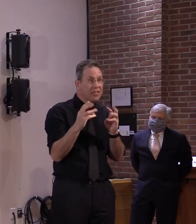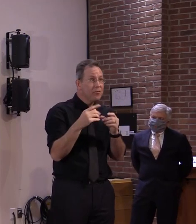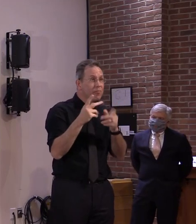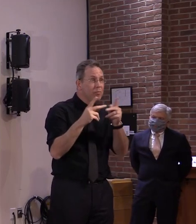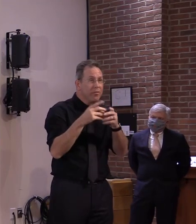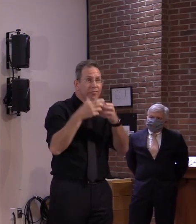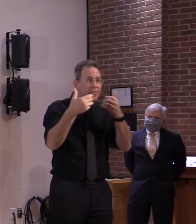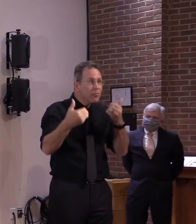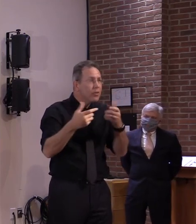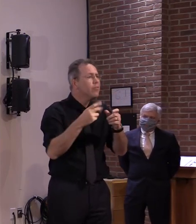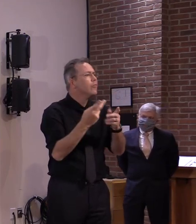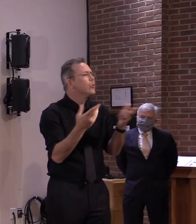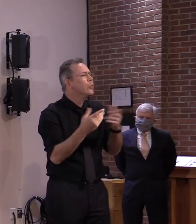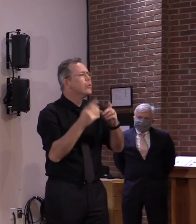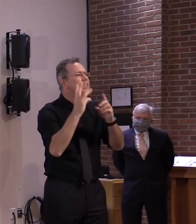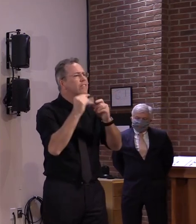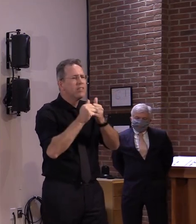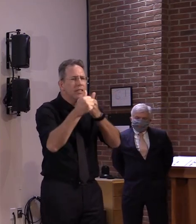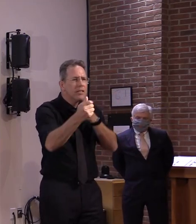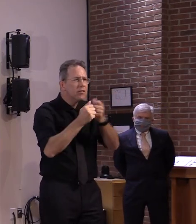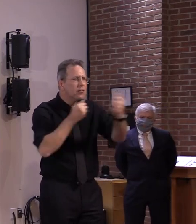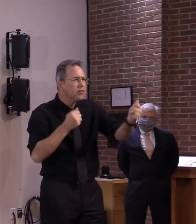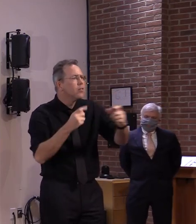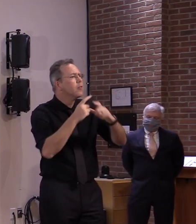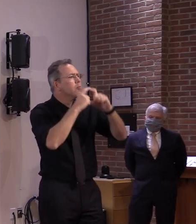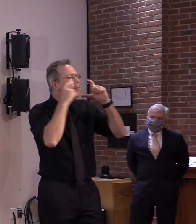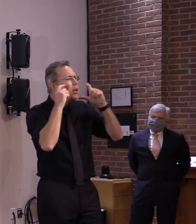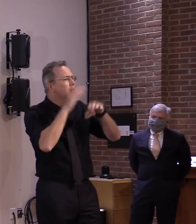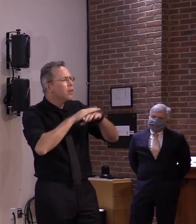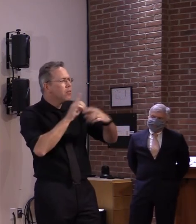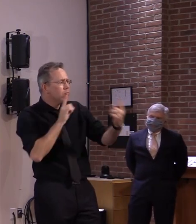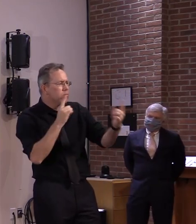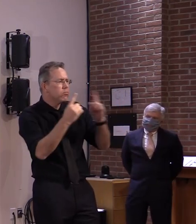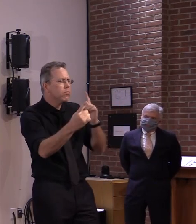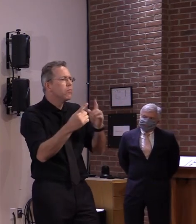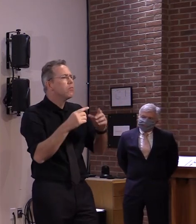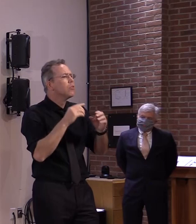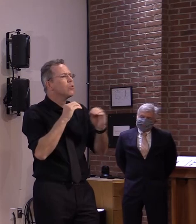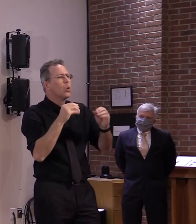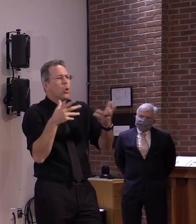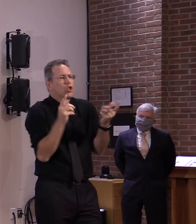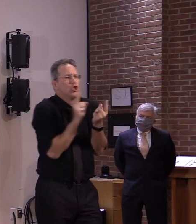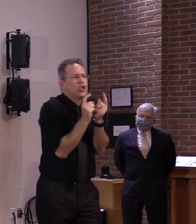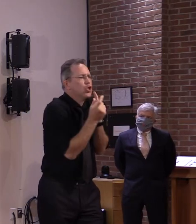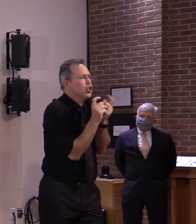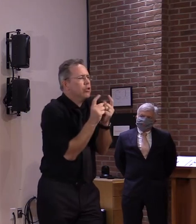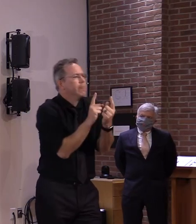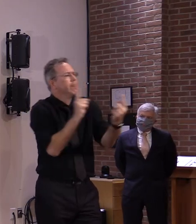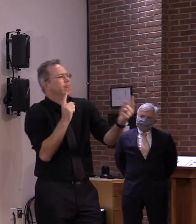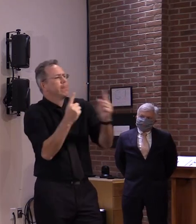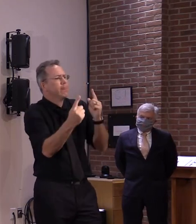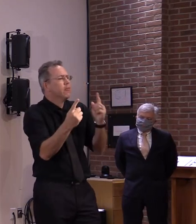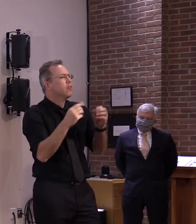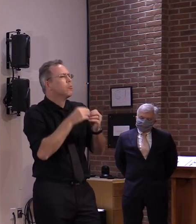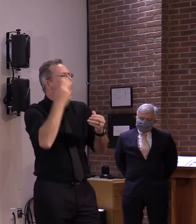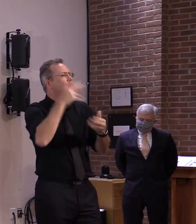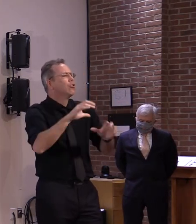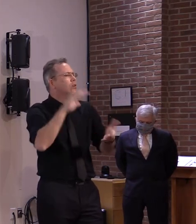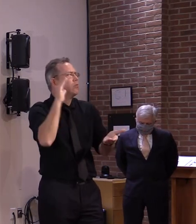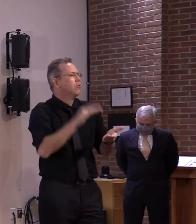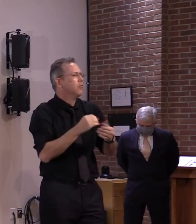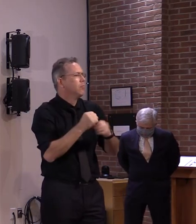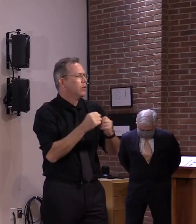the more you stick to these, the safer everyone will be. So yes, the holidays will look different this